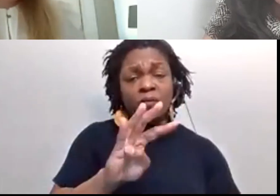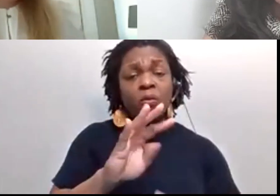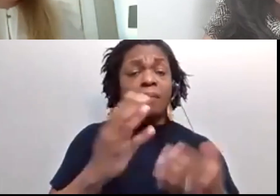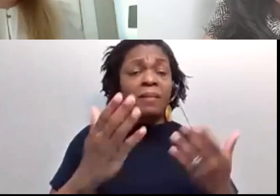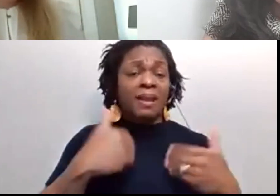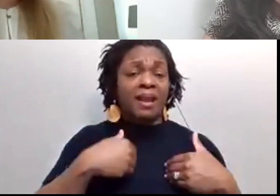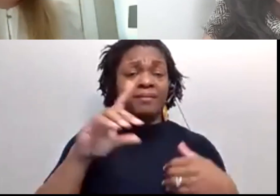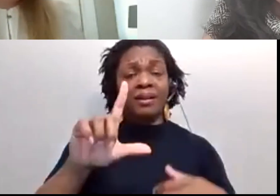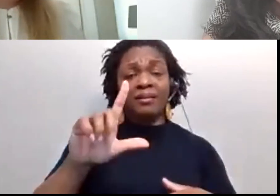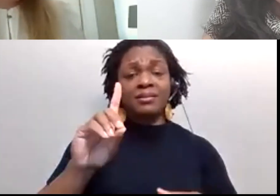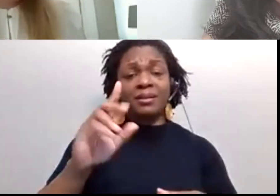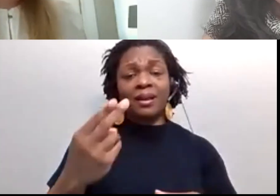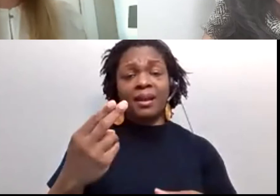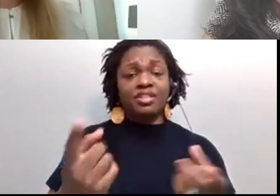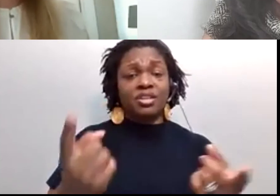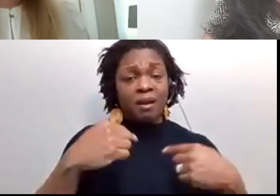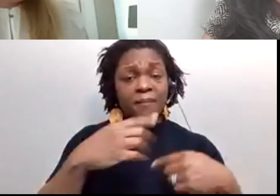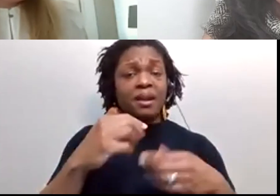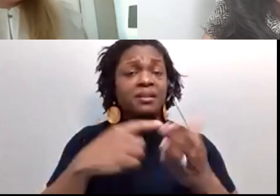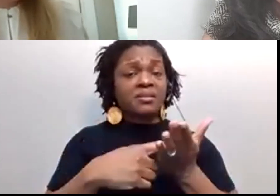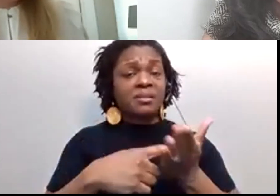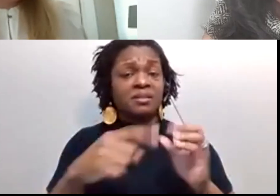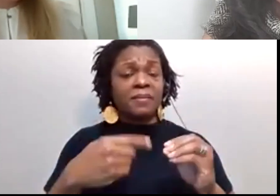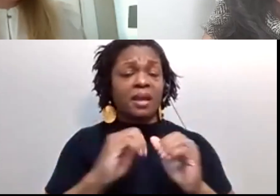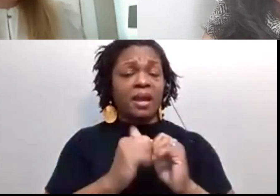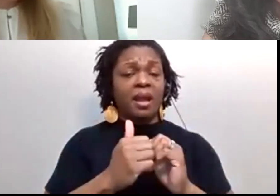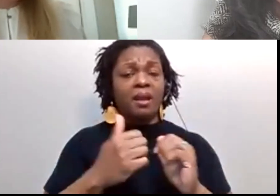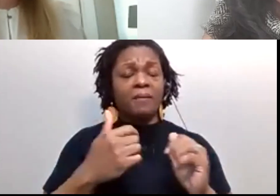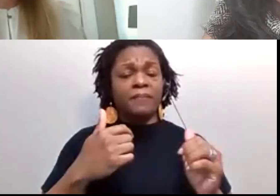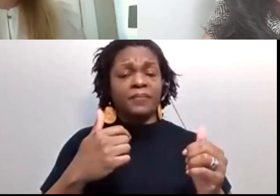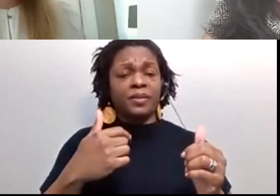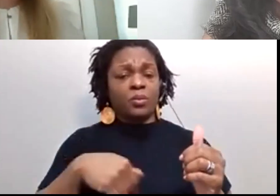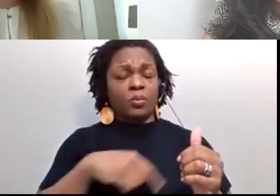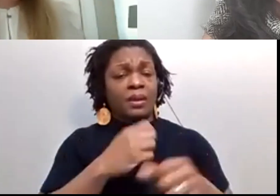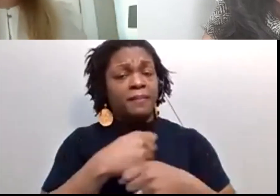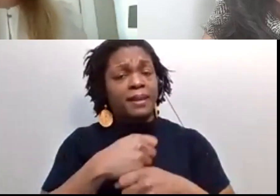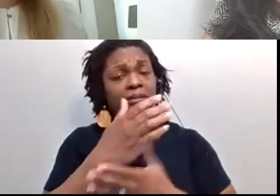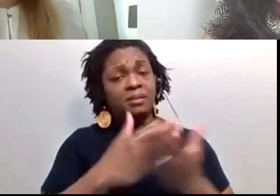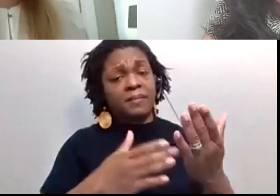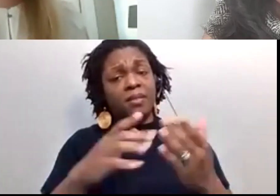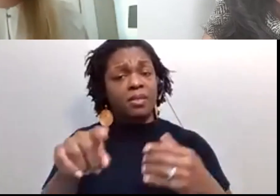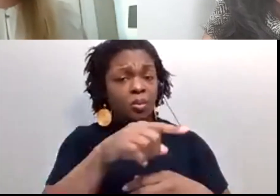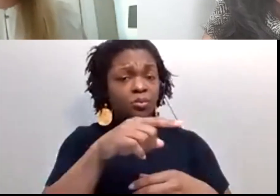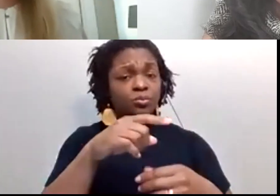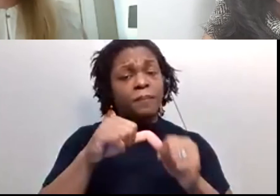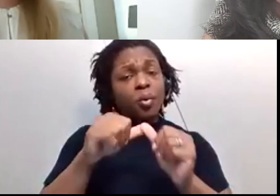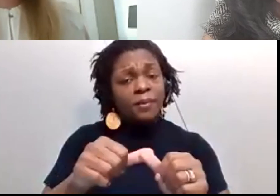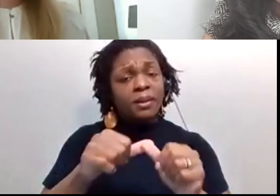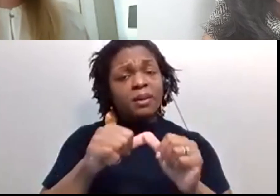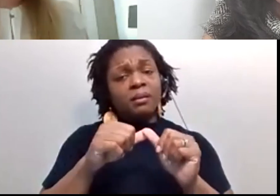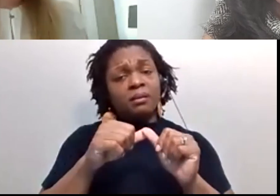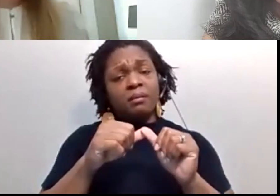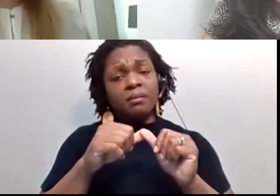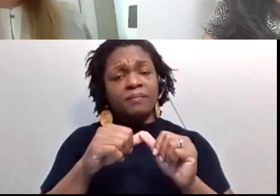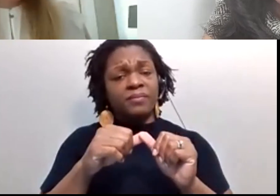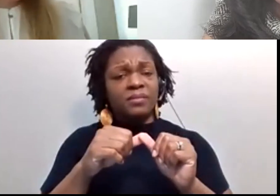kind of talk about how, we're making some of those permanent, those kind of things. That would